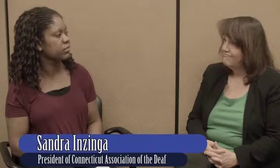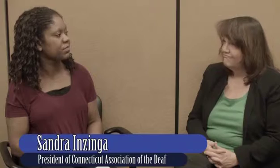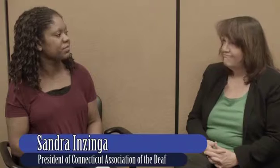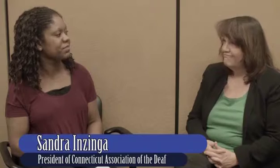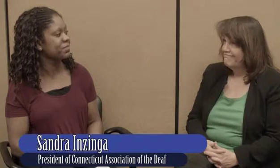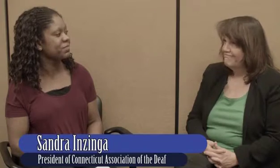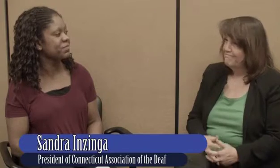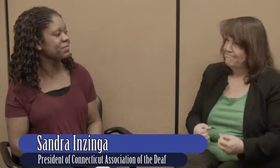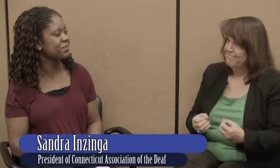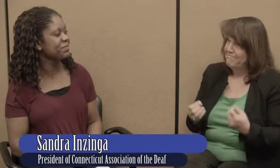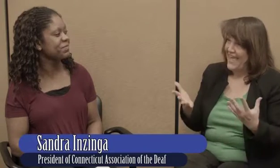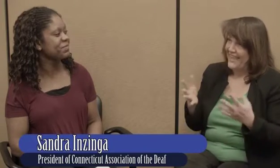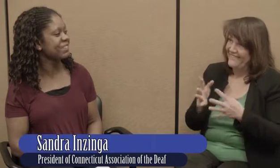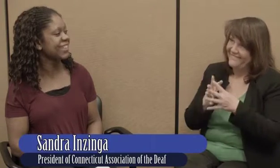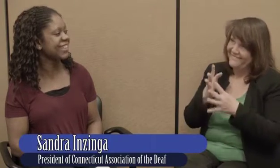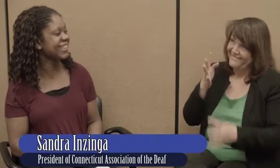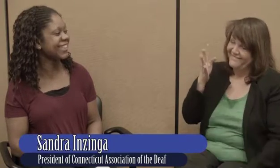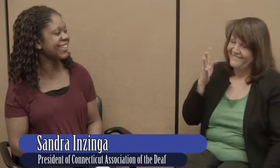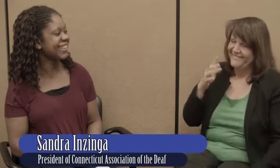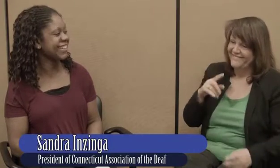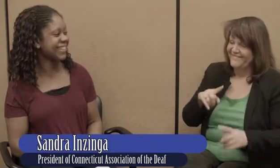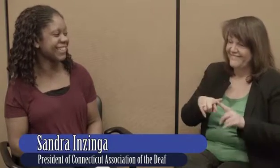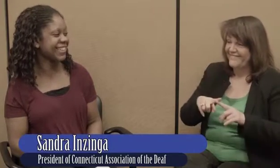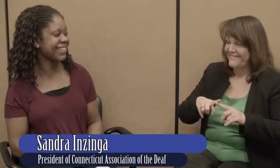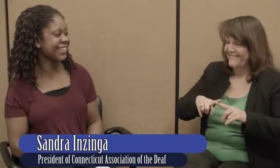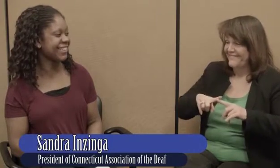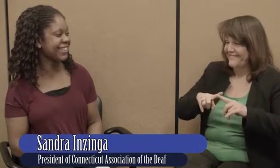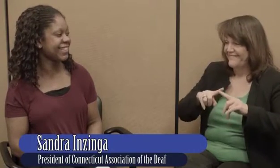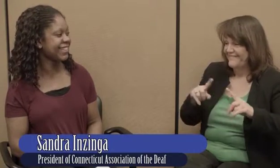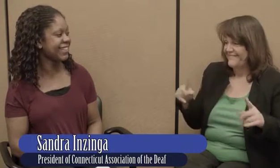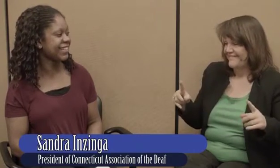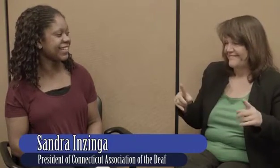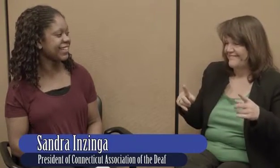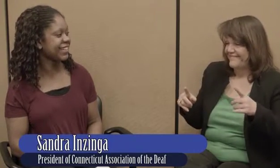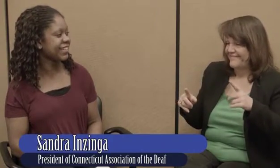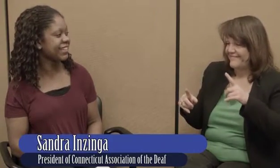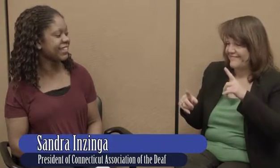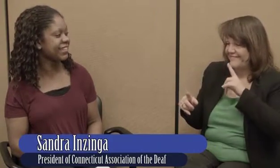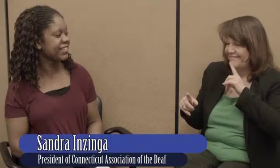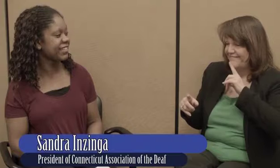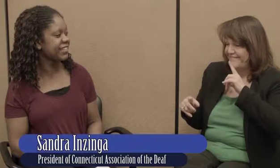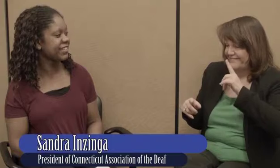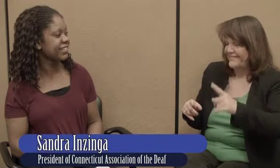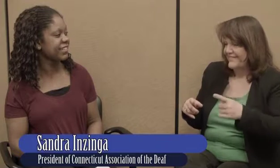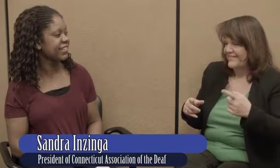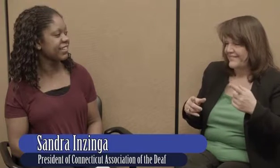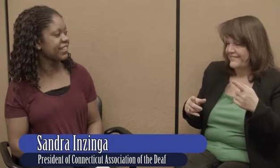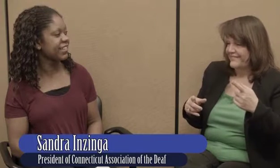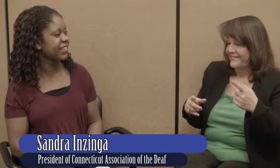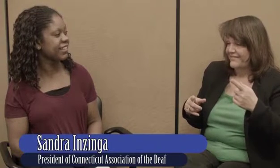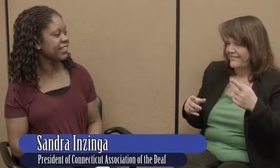world? There are so many things. There's a long list of things I would like people to know. But really,